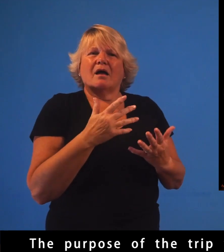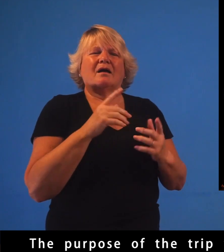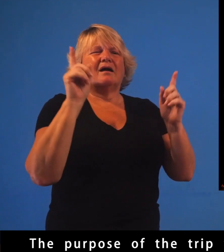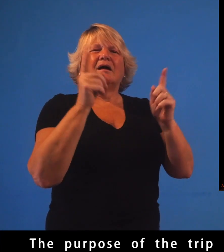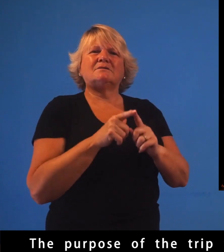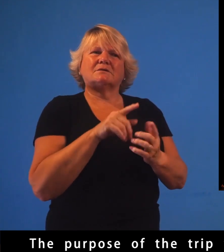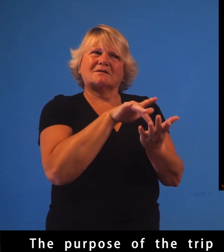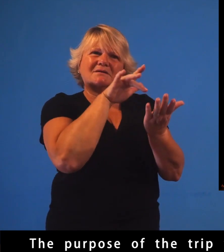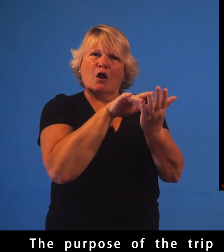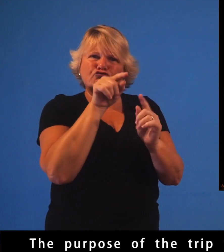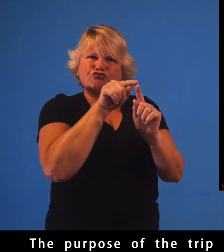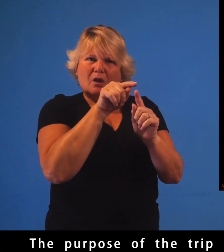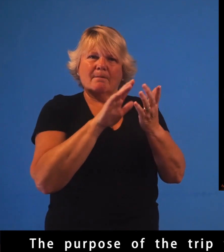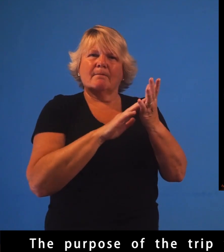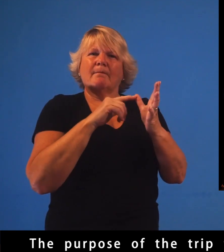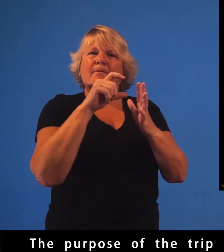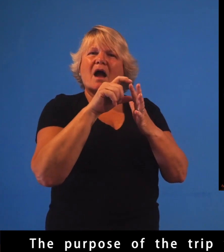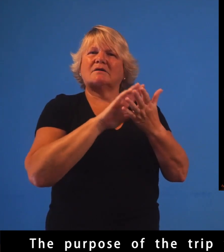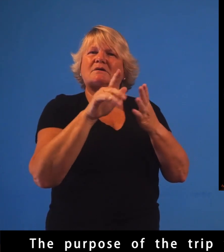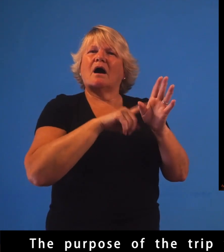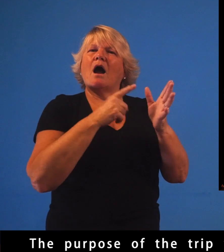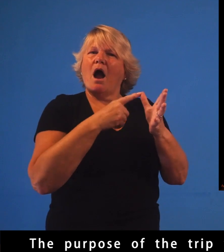Madhya Pradesh.